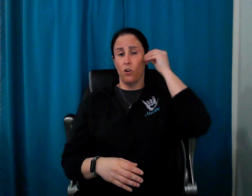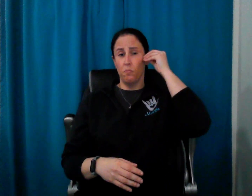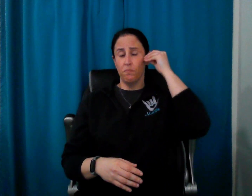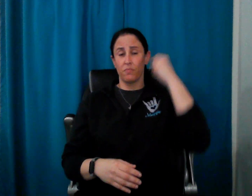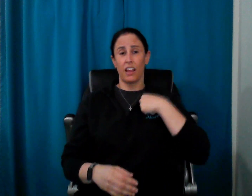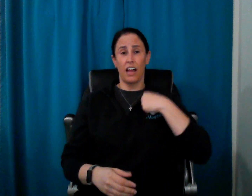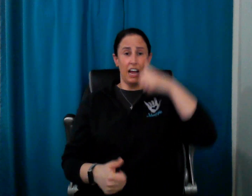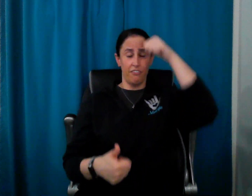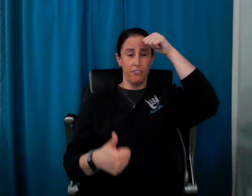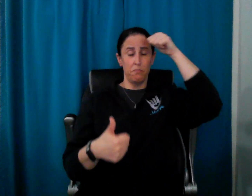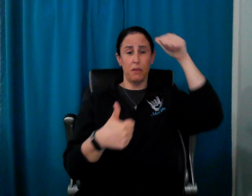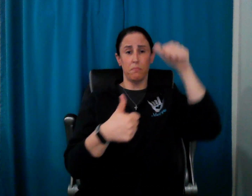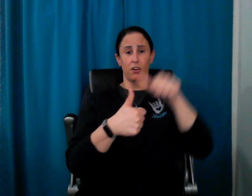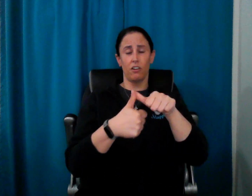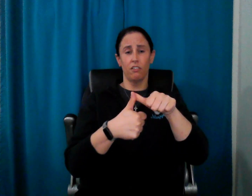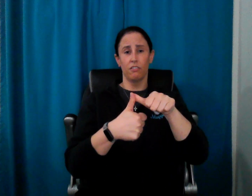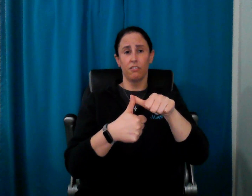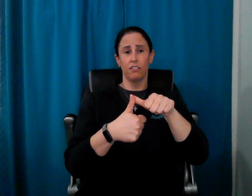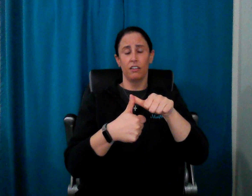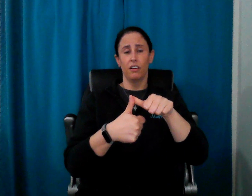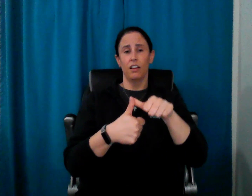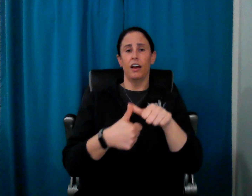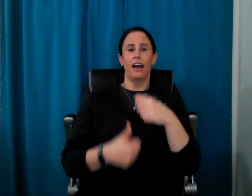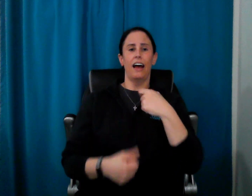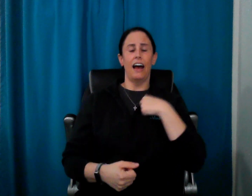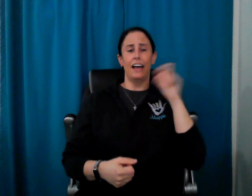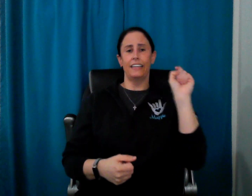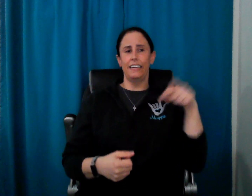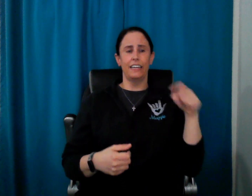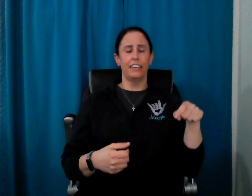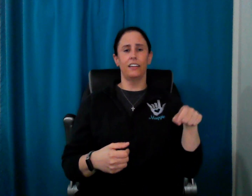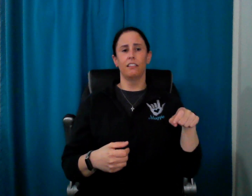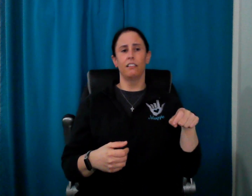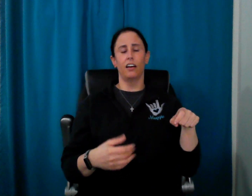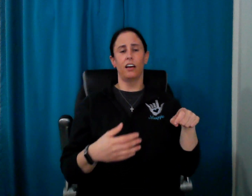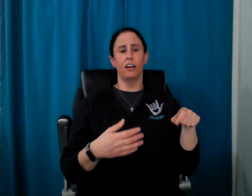Home, I remember I needed,